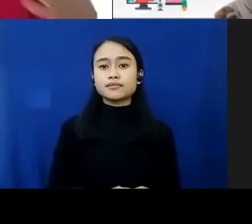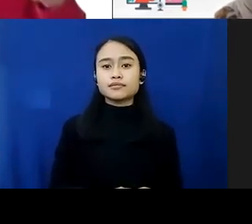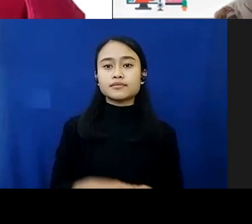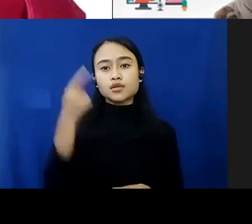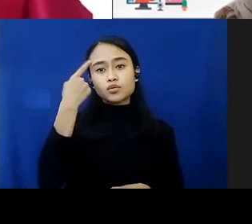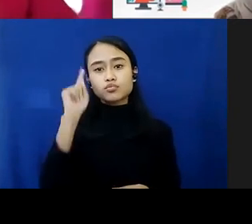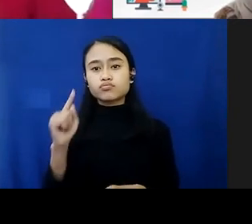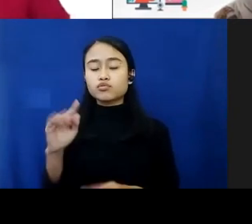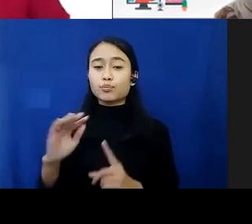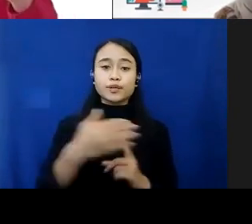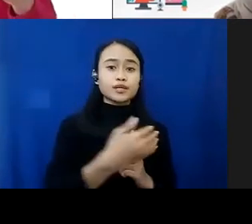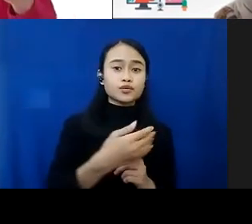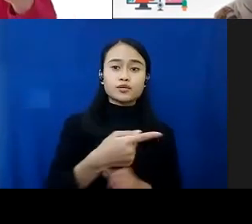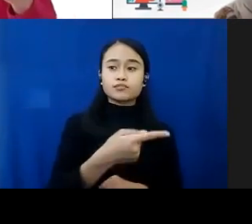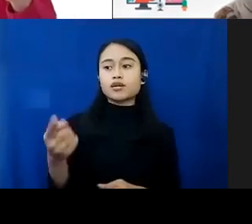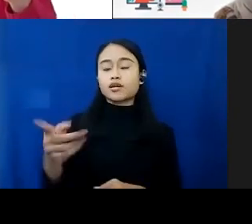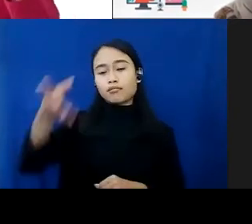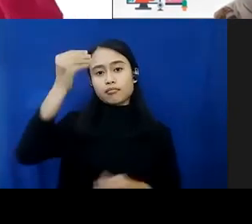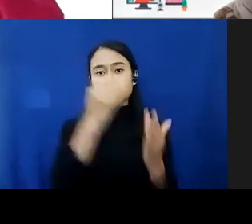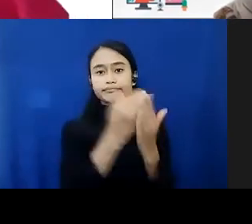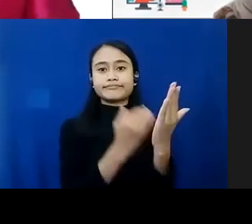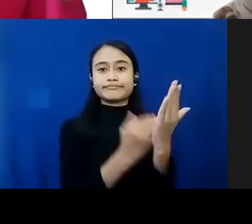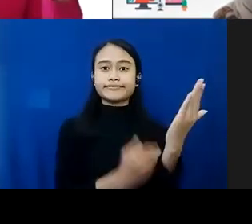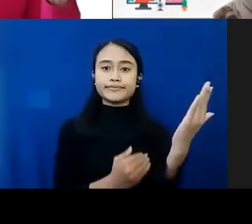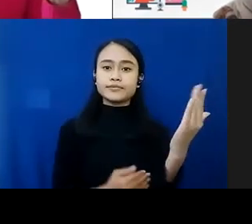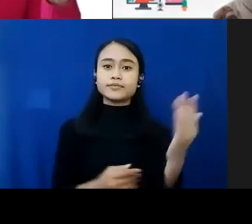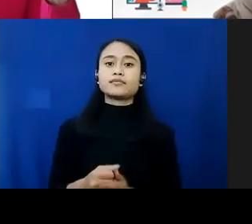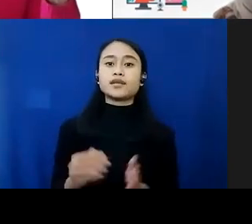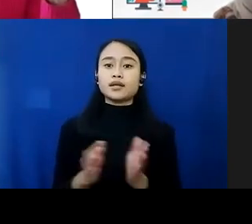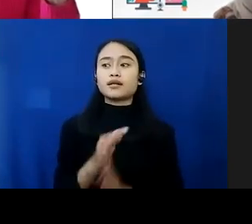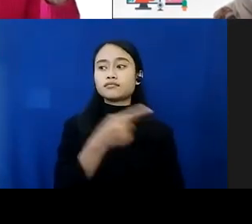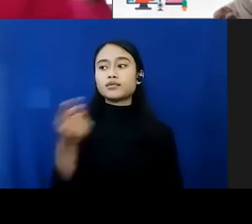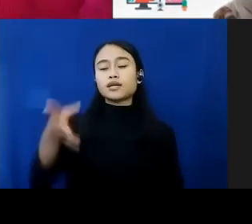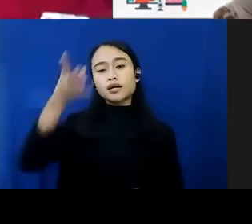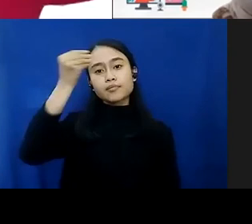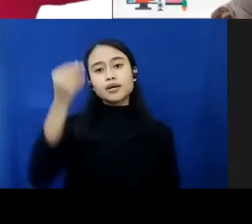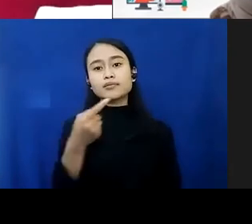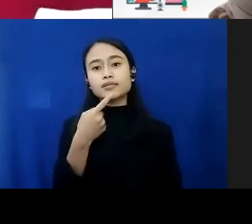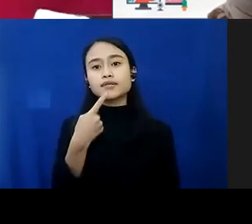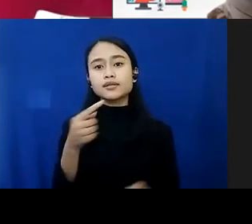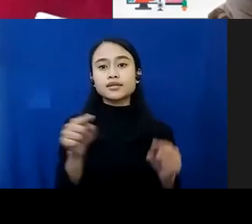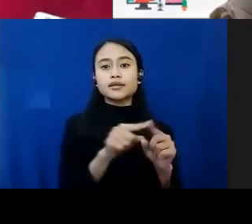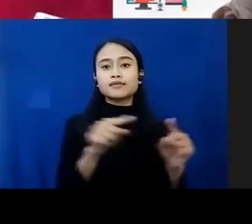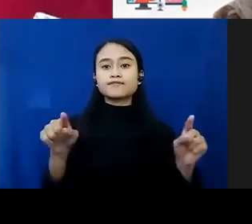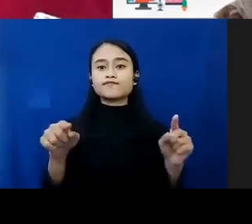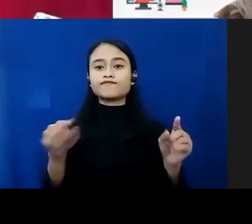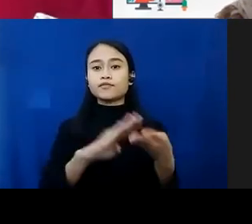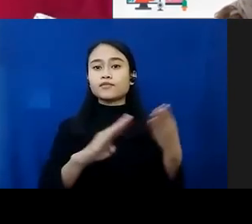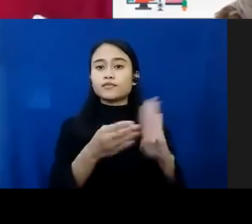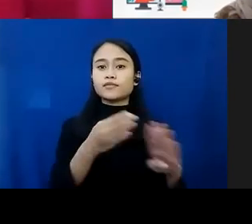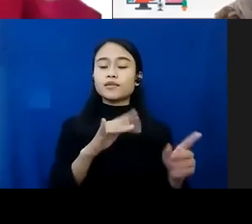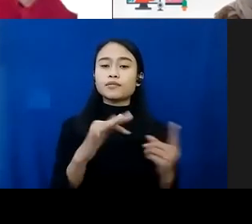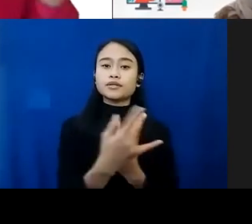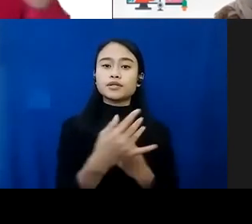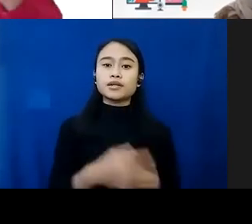up they know they're all speaking the same language and they know what their community tolerates and then what they don't tolerate